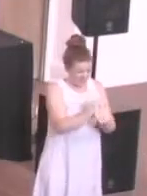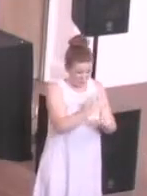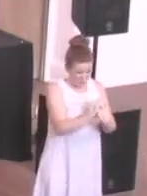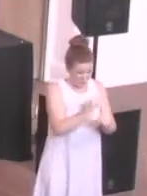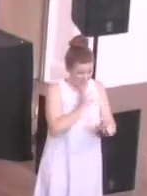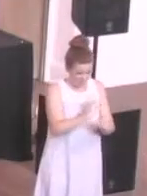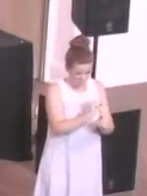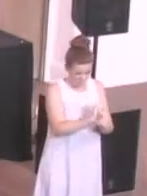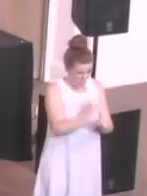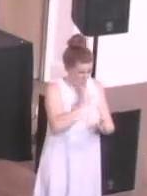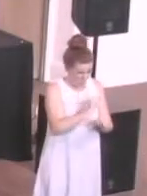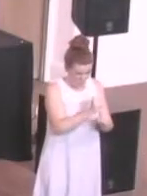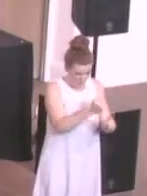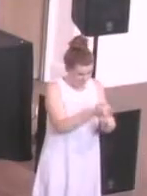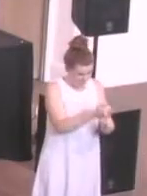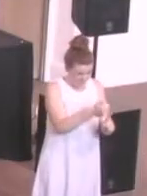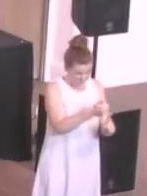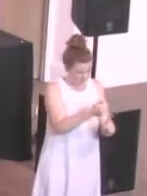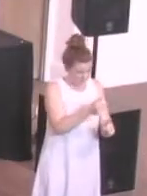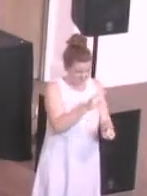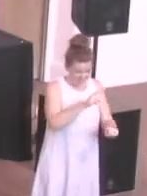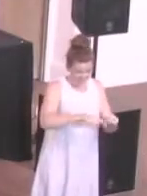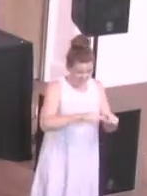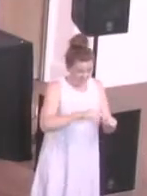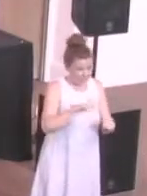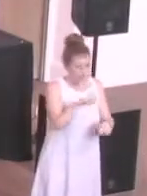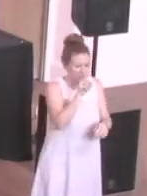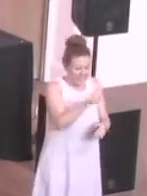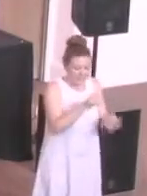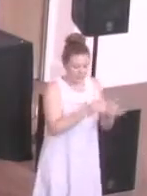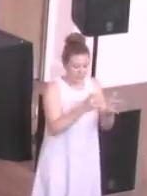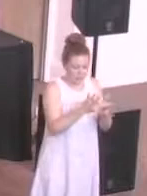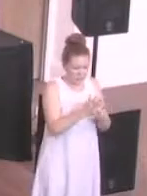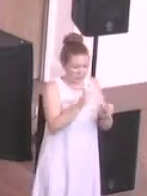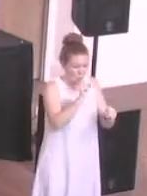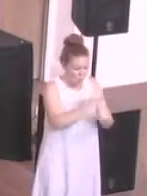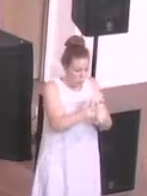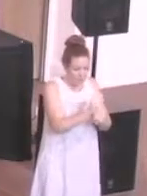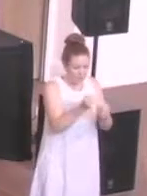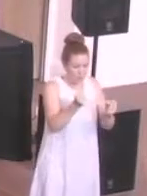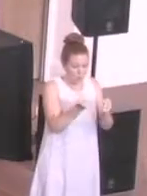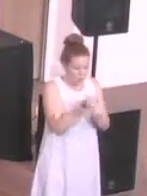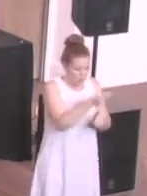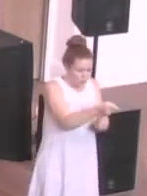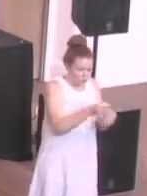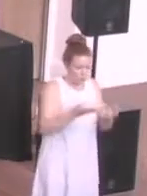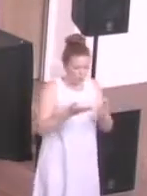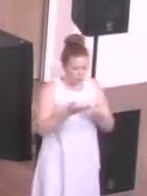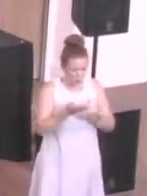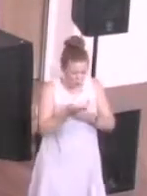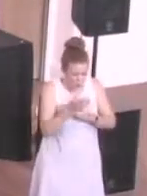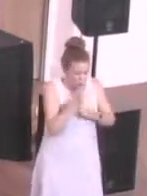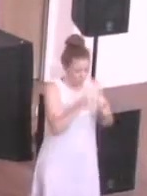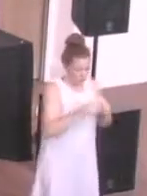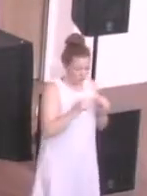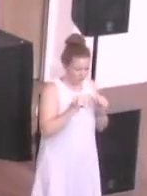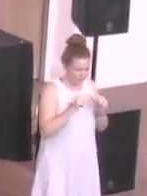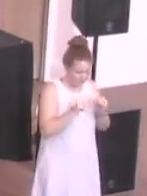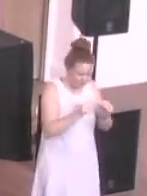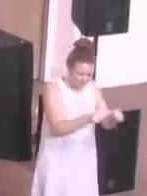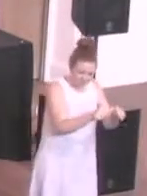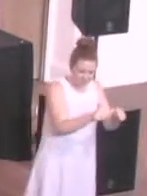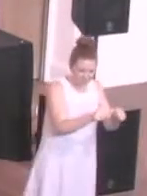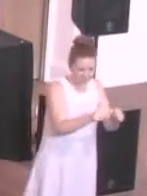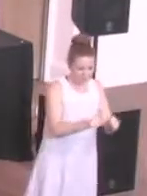The only way you're going to get it is you got to have the power of Jesus Christ and the Holy Spirit working with you and through you to push your way through. That's the only way it's going to work.